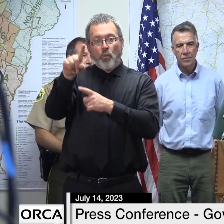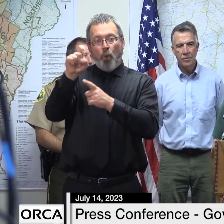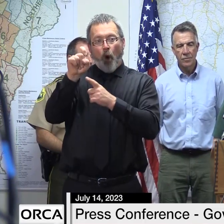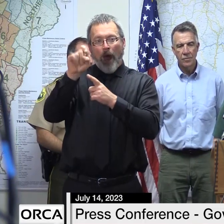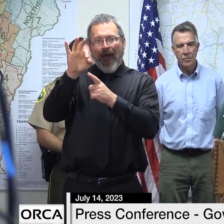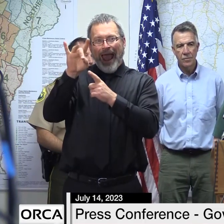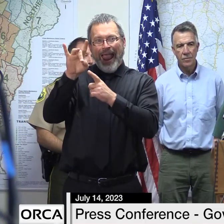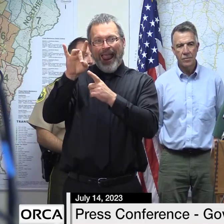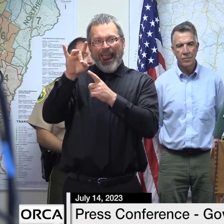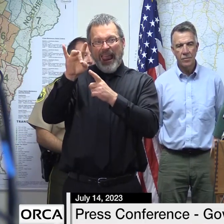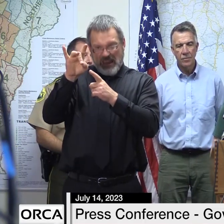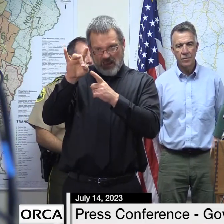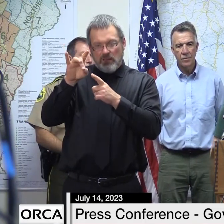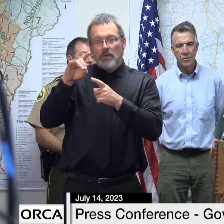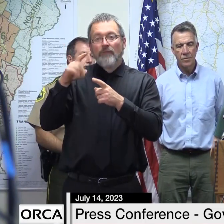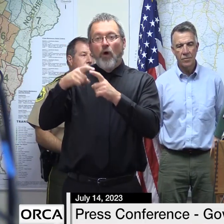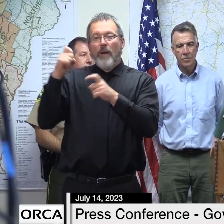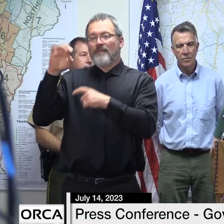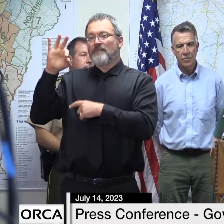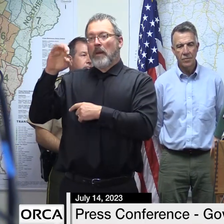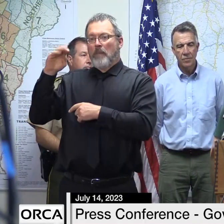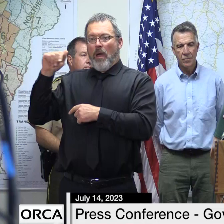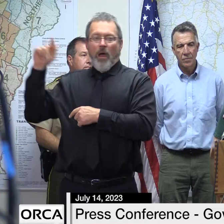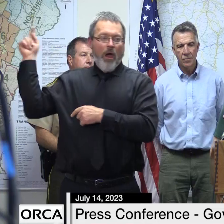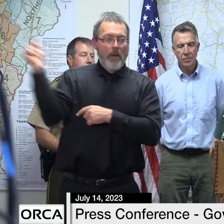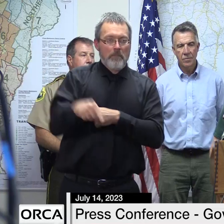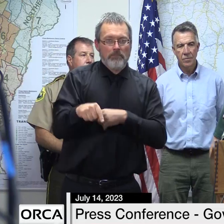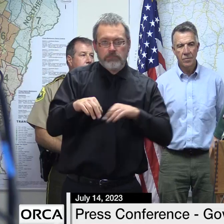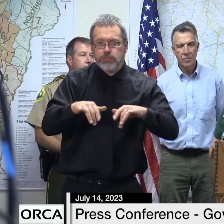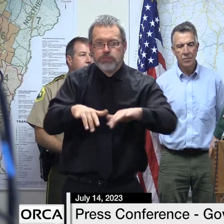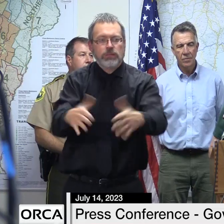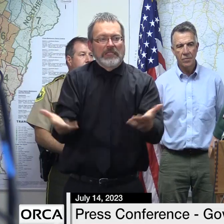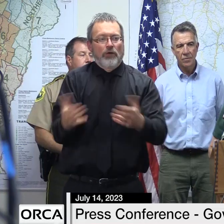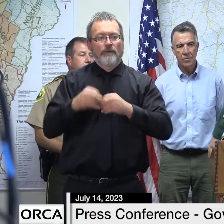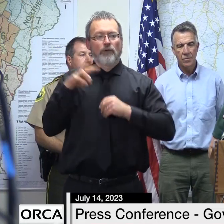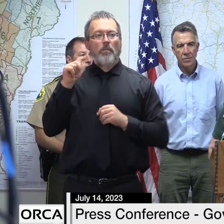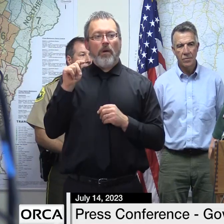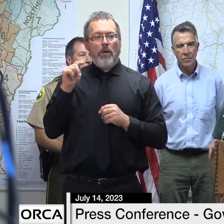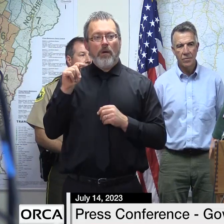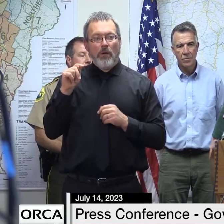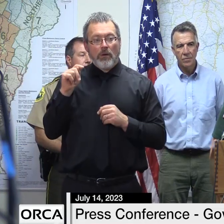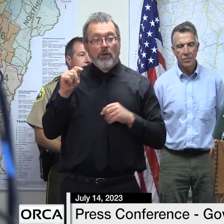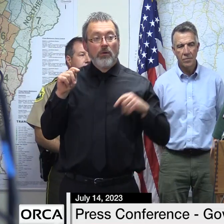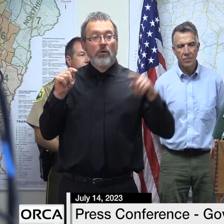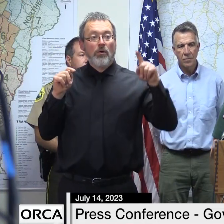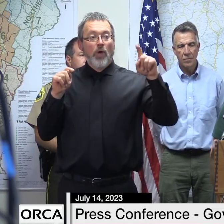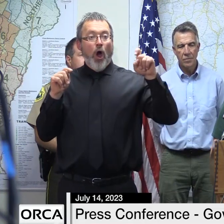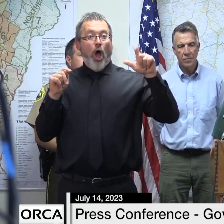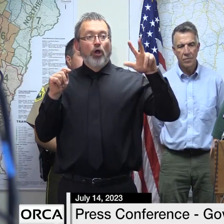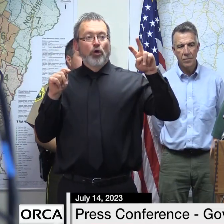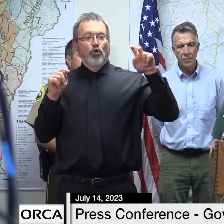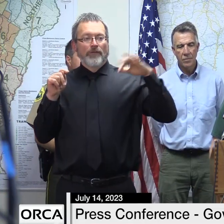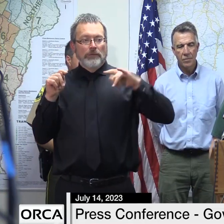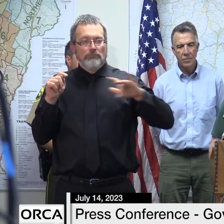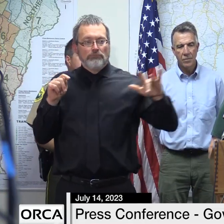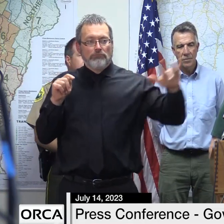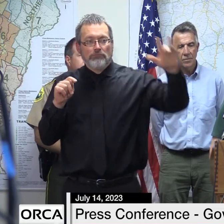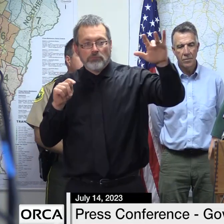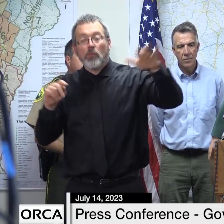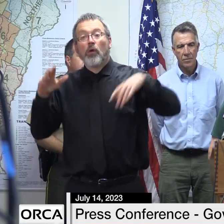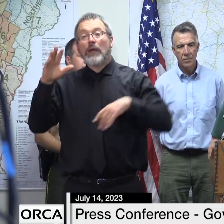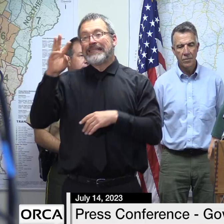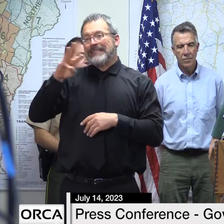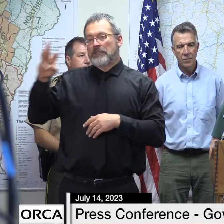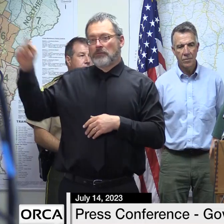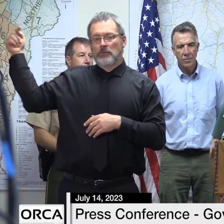Vermont. 132 personnel are already on the ground and 66 more are en route.